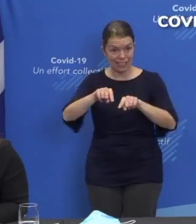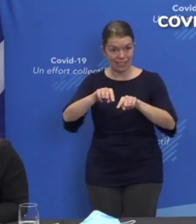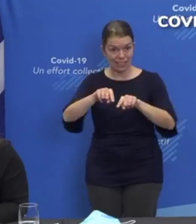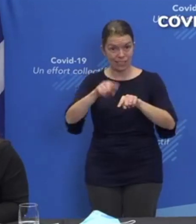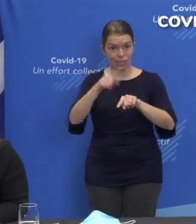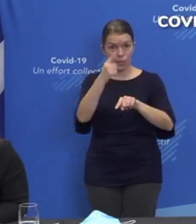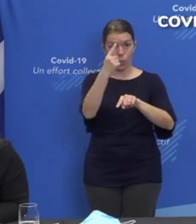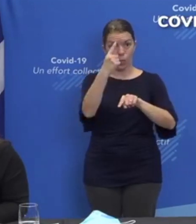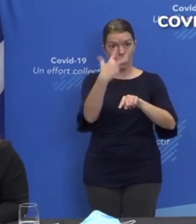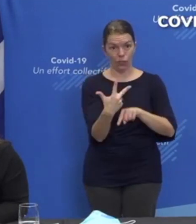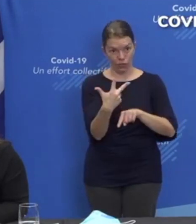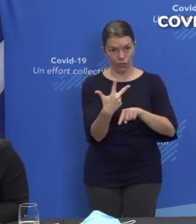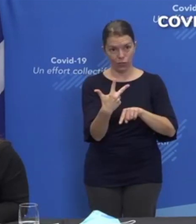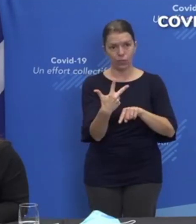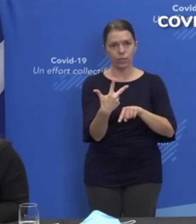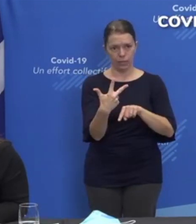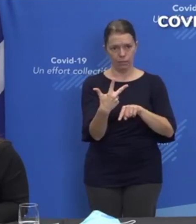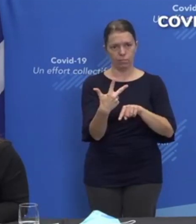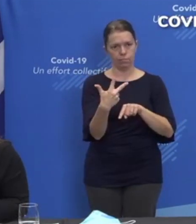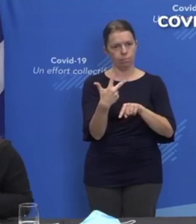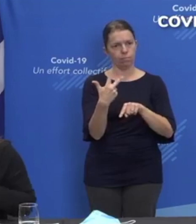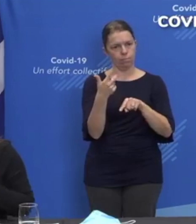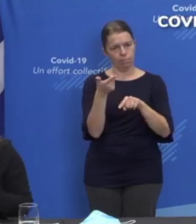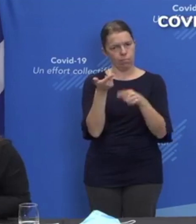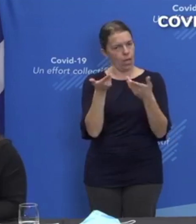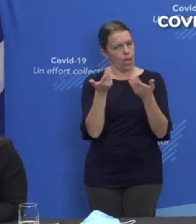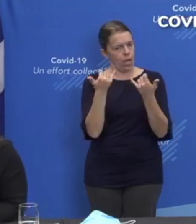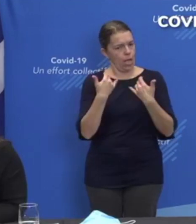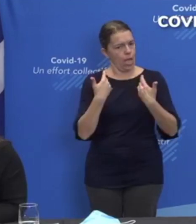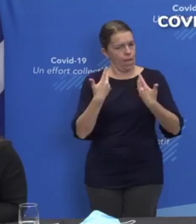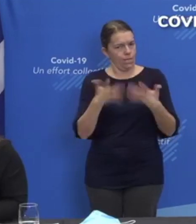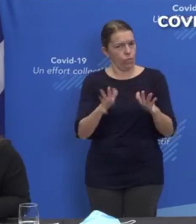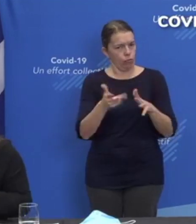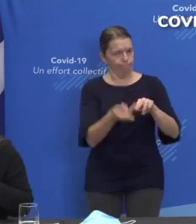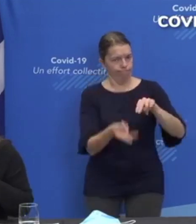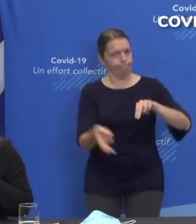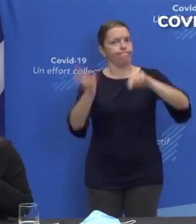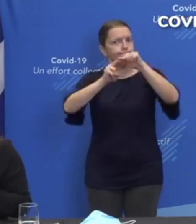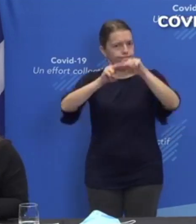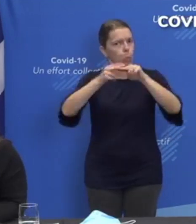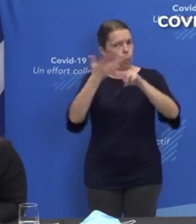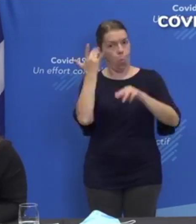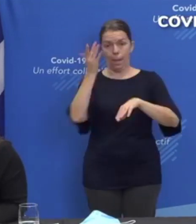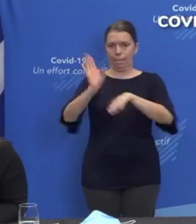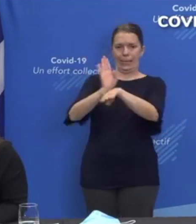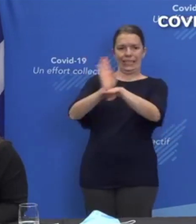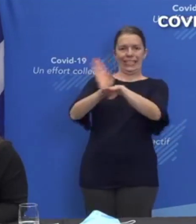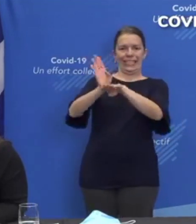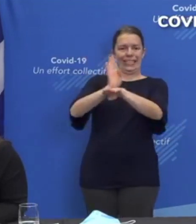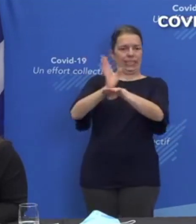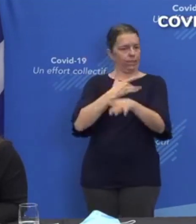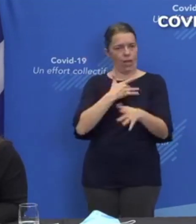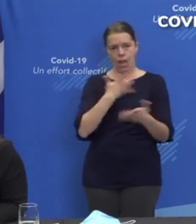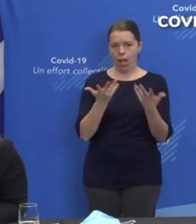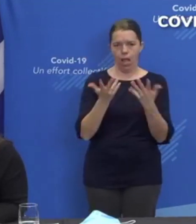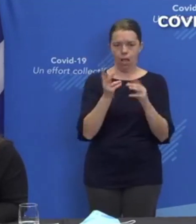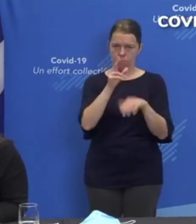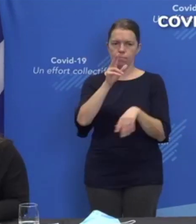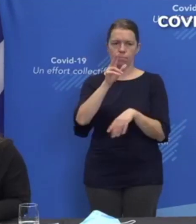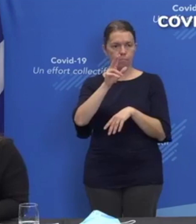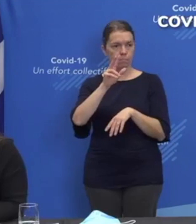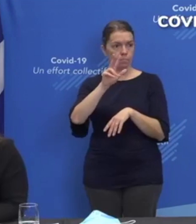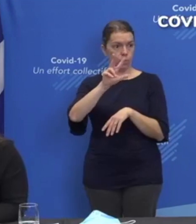years old. It's more than 41%. And it also has the people that consume each day have